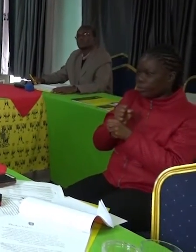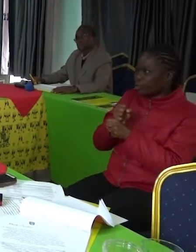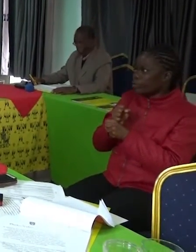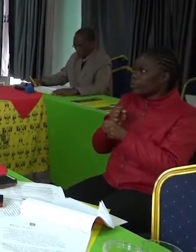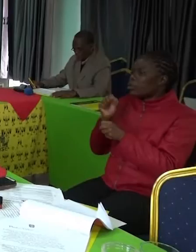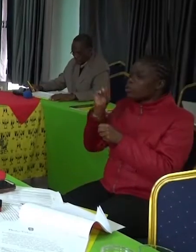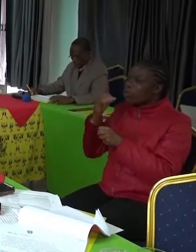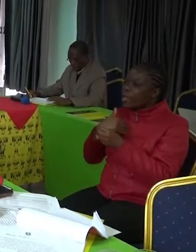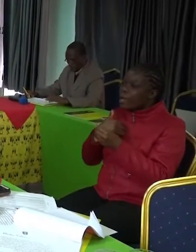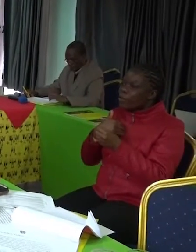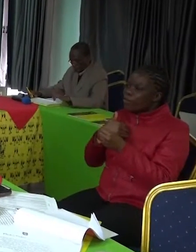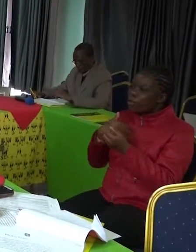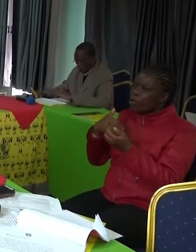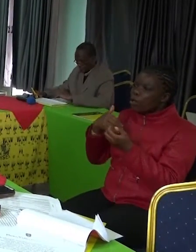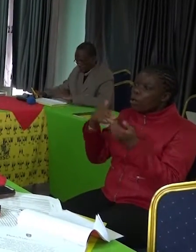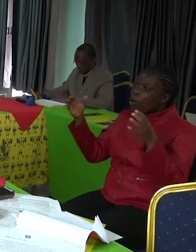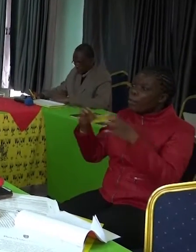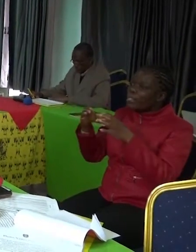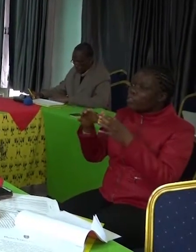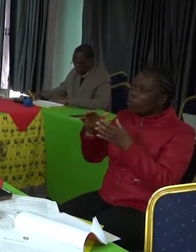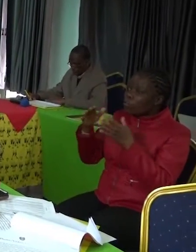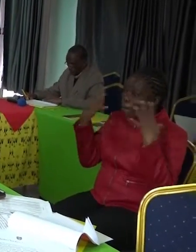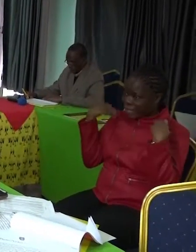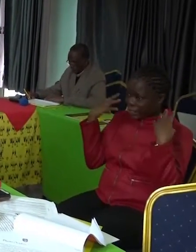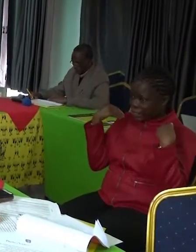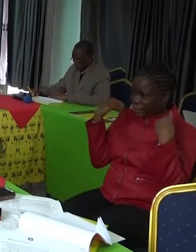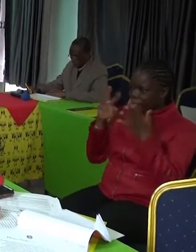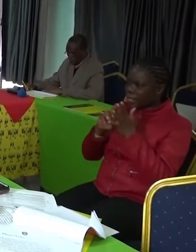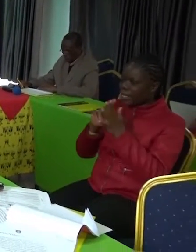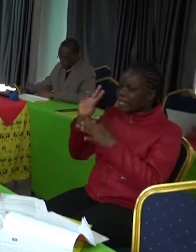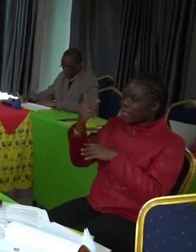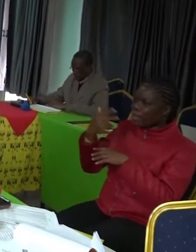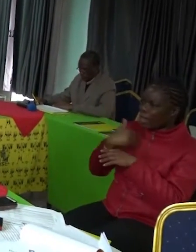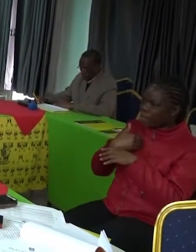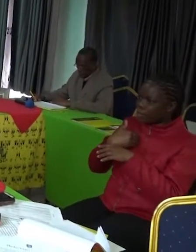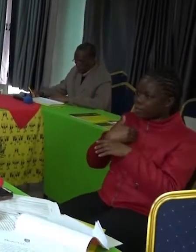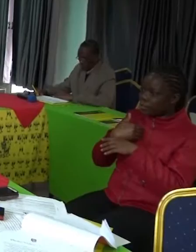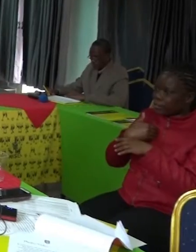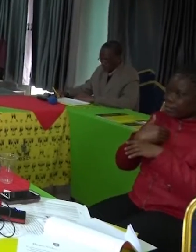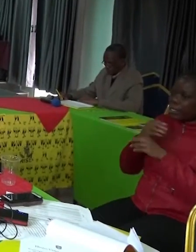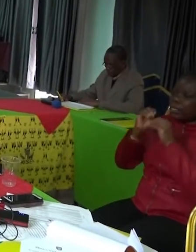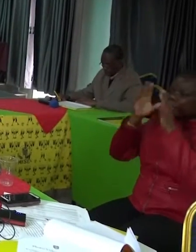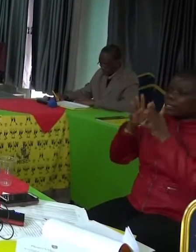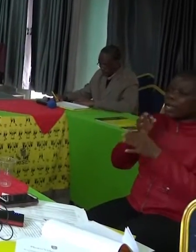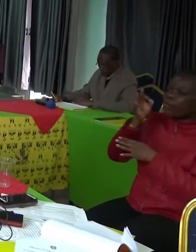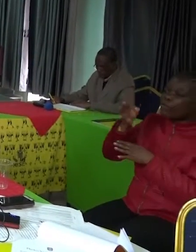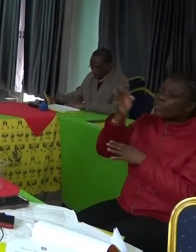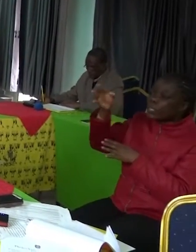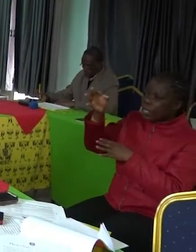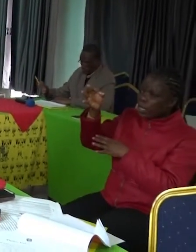of practice. That's what, in other words, I'm saying. Kenya has Teacher Futures community of